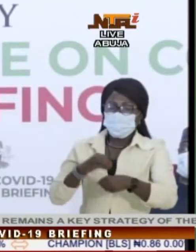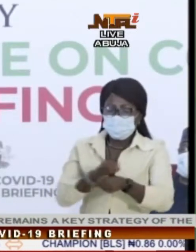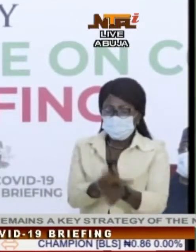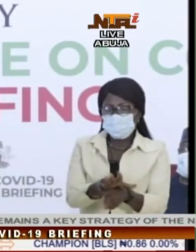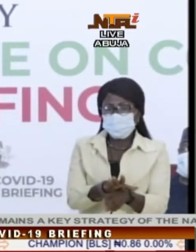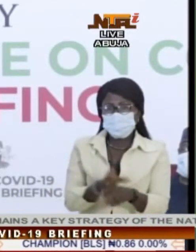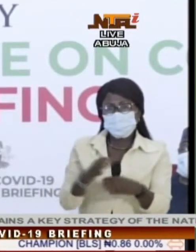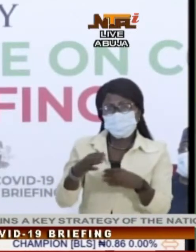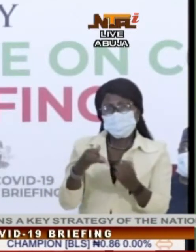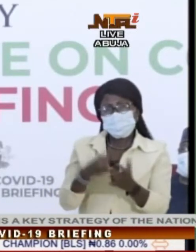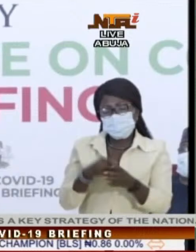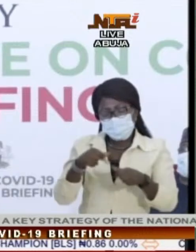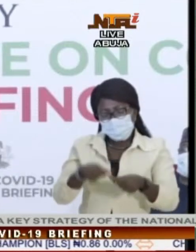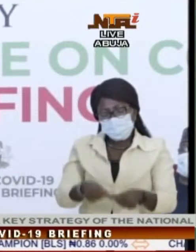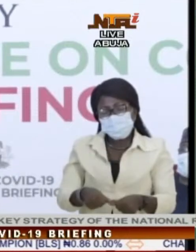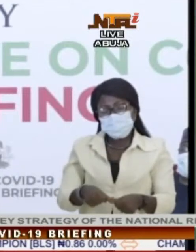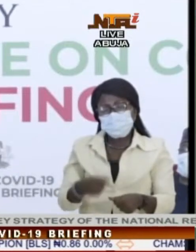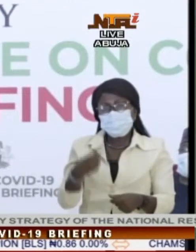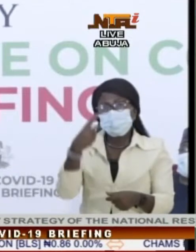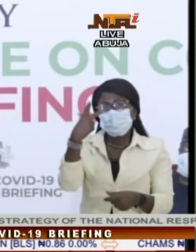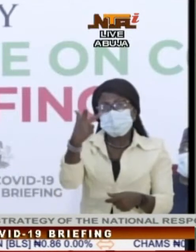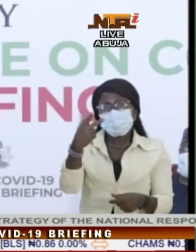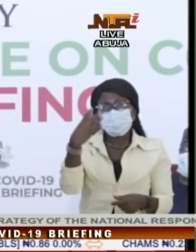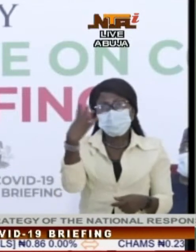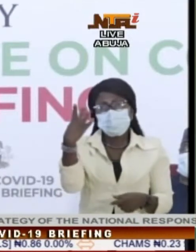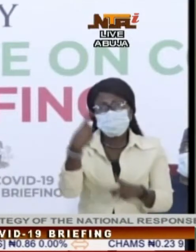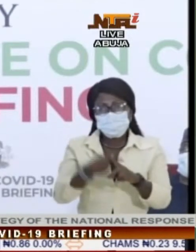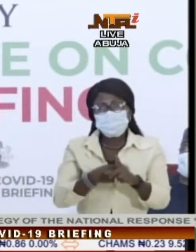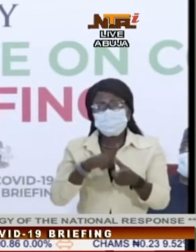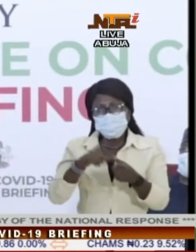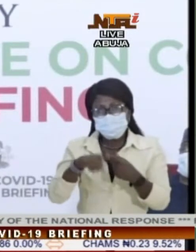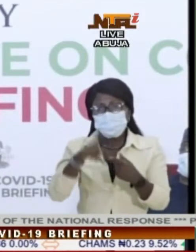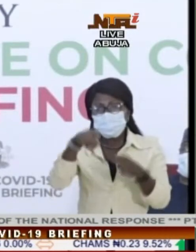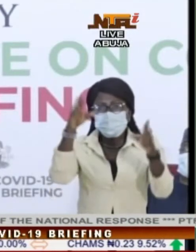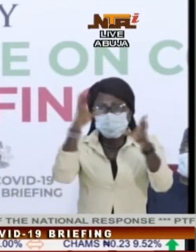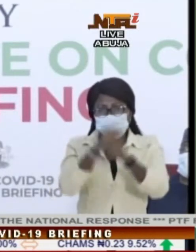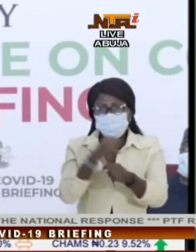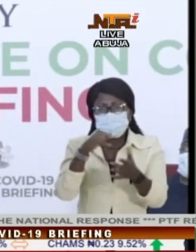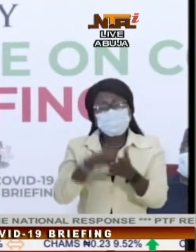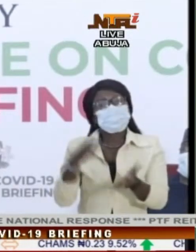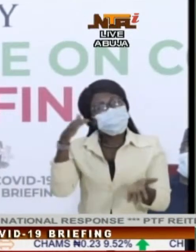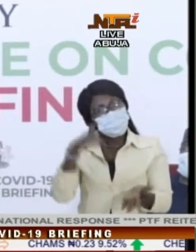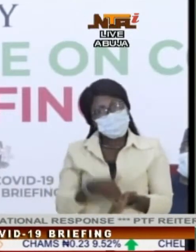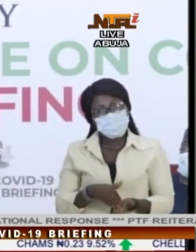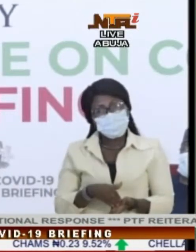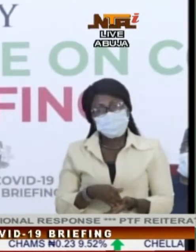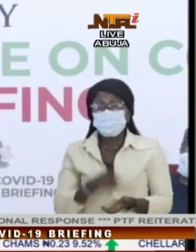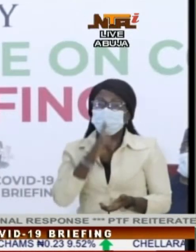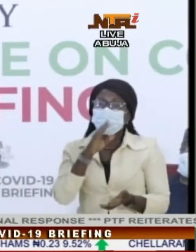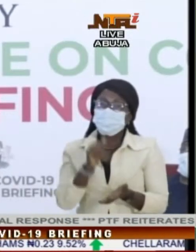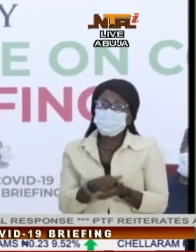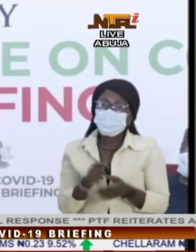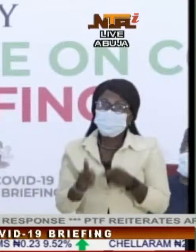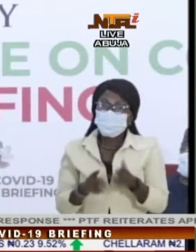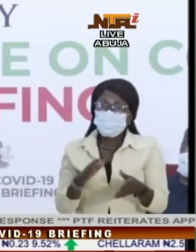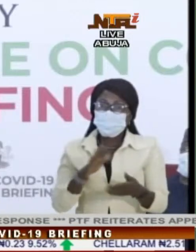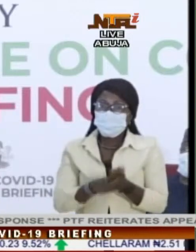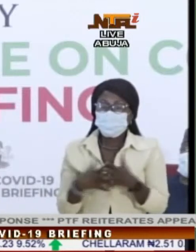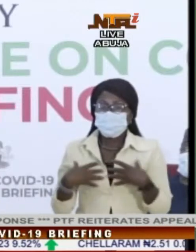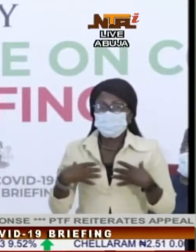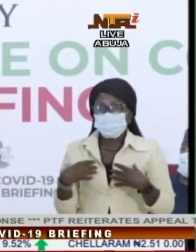4 months. That's what the data is showing. In some instances, it might be 6 months. So the fact that people get reinfected is just